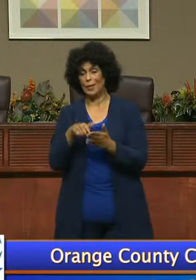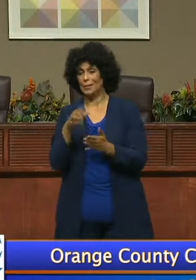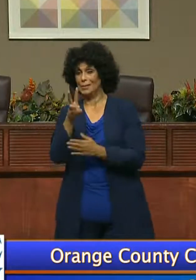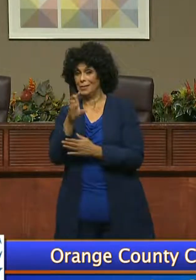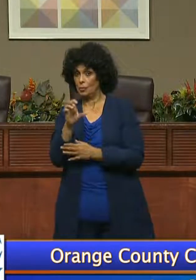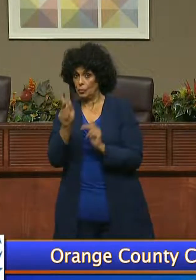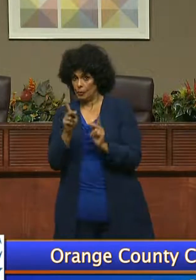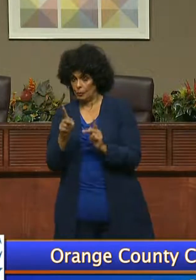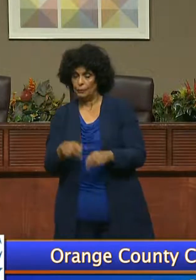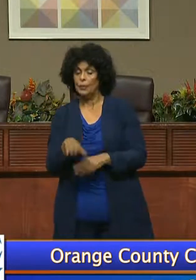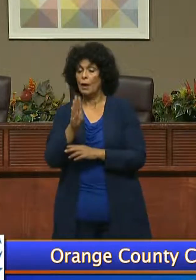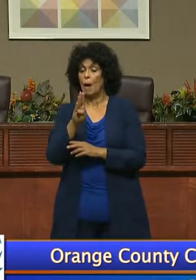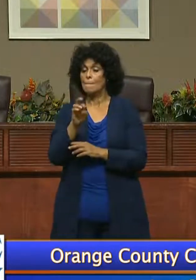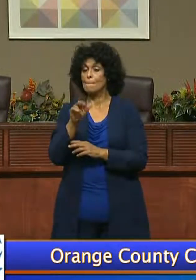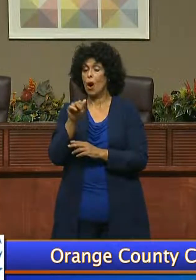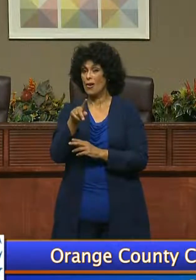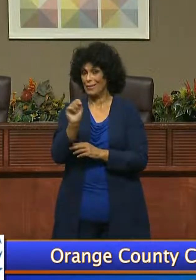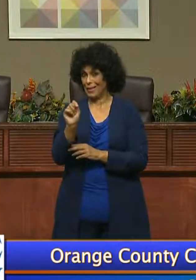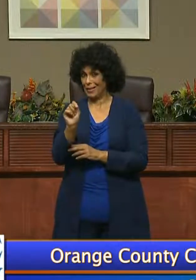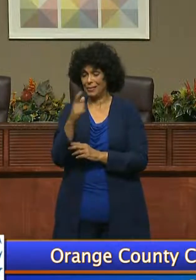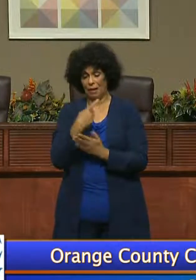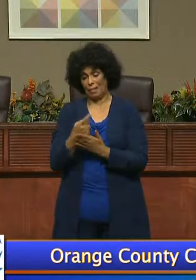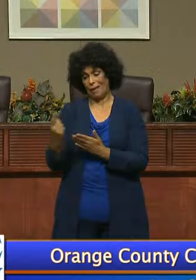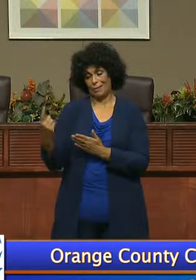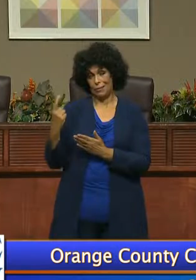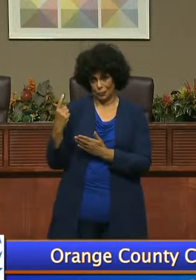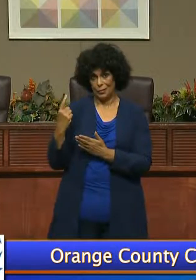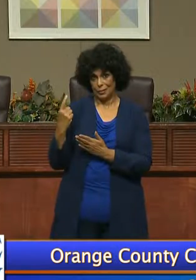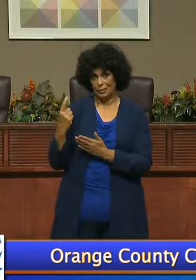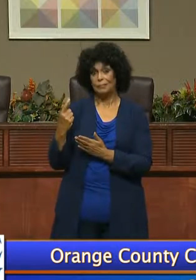Barnett Park testing last week